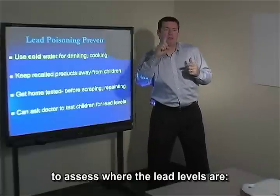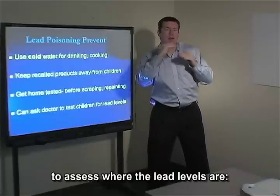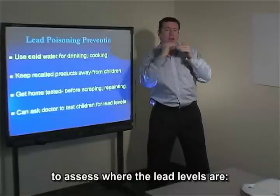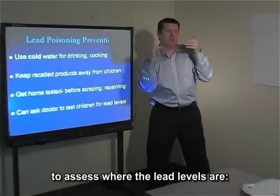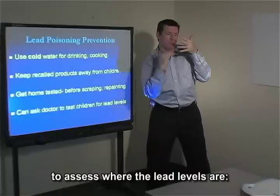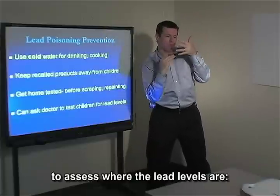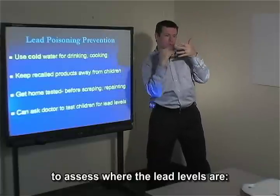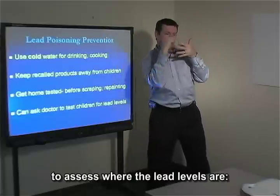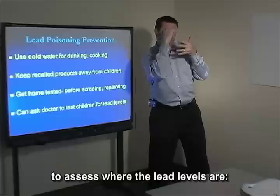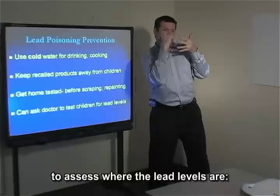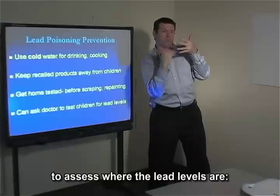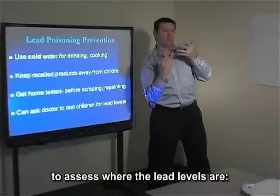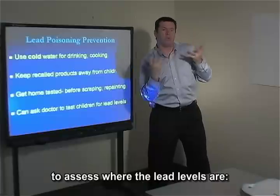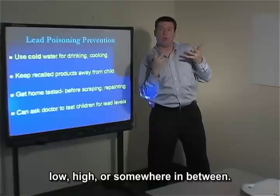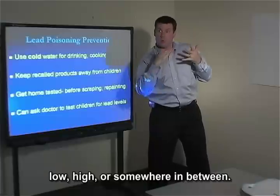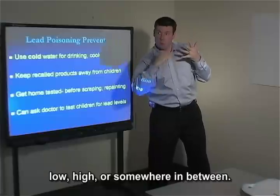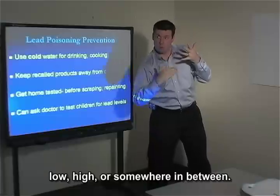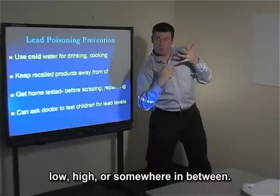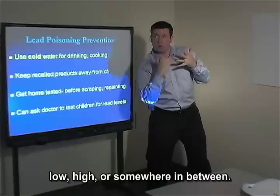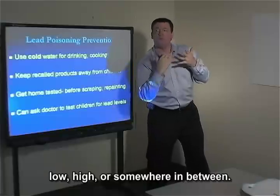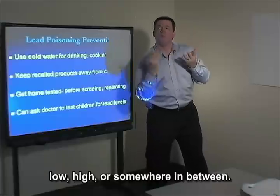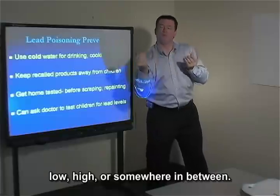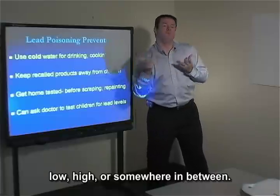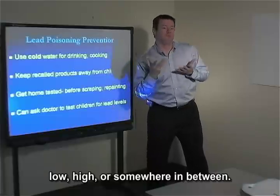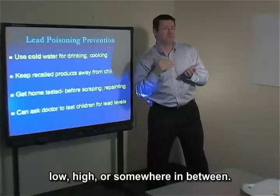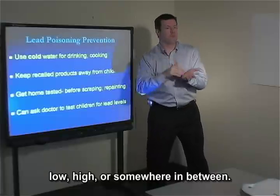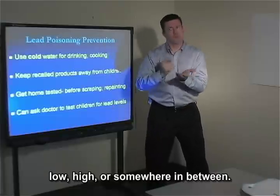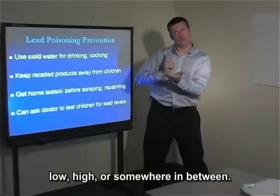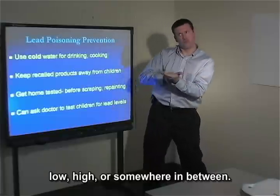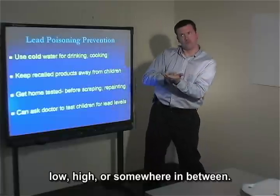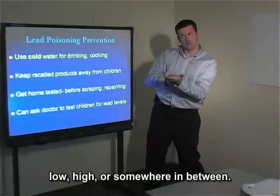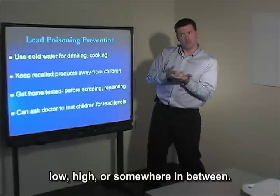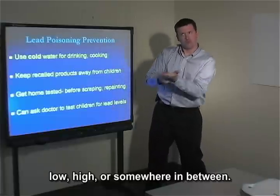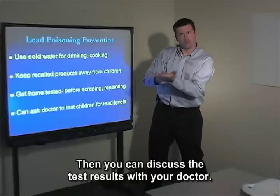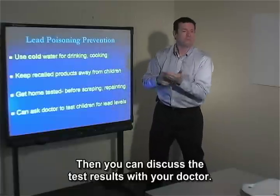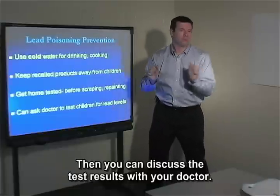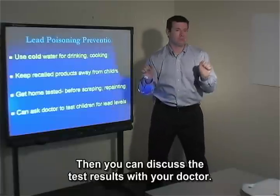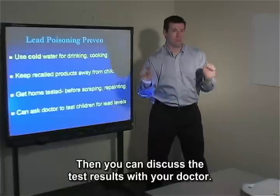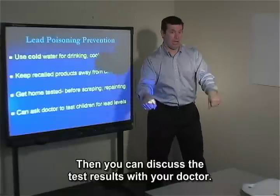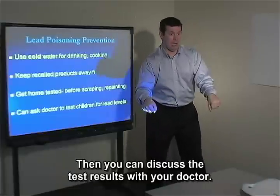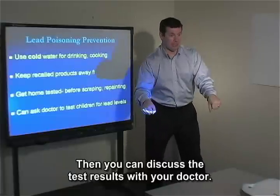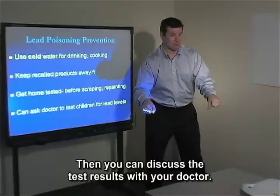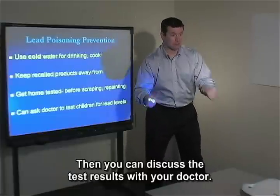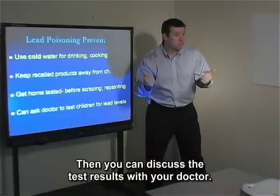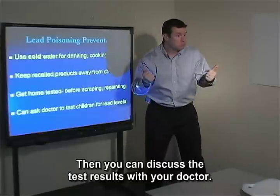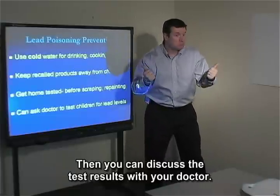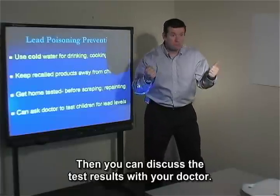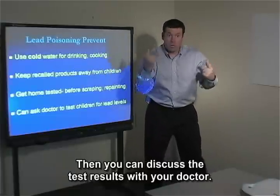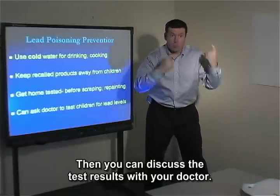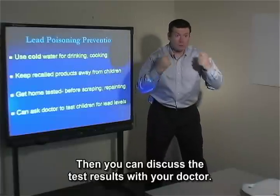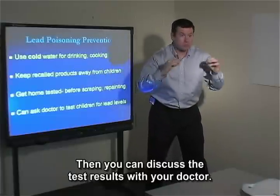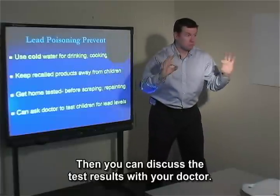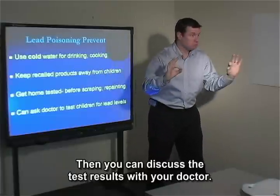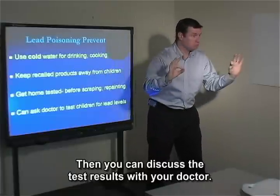where the lead levels are, low, high, or somewhere in between. Then you can discuss the test results with your doctor. Any